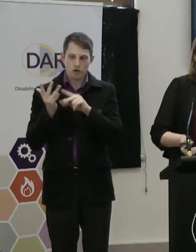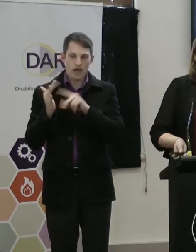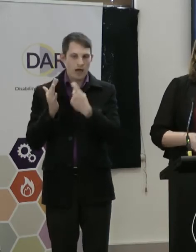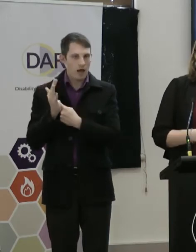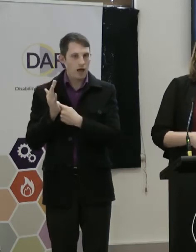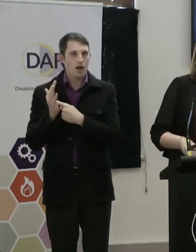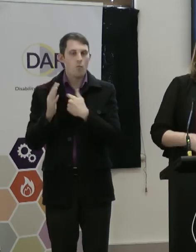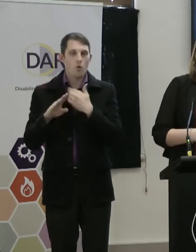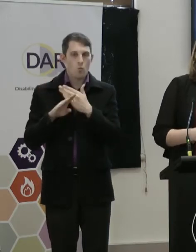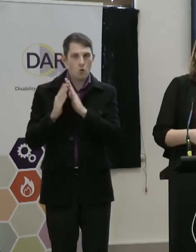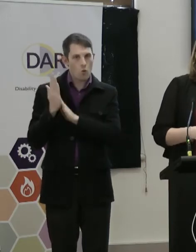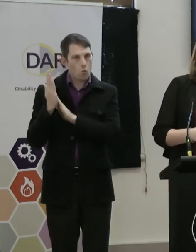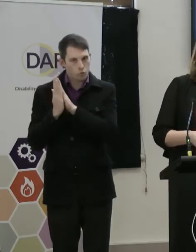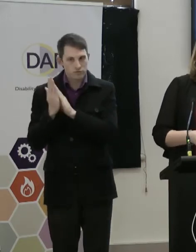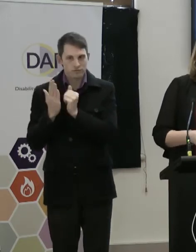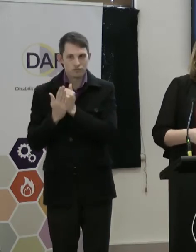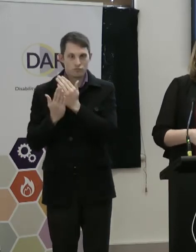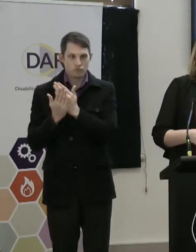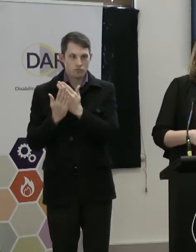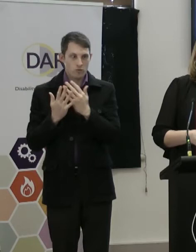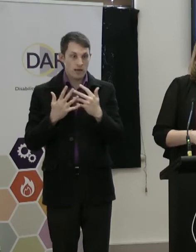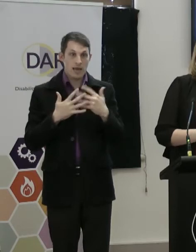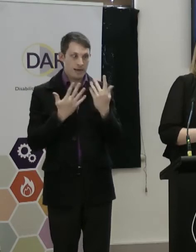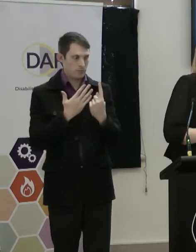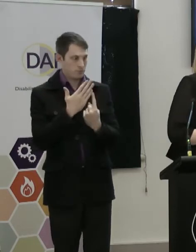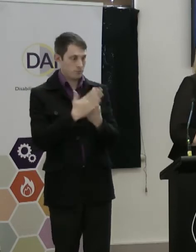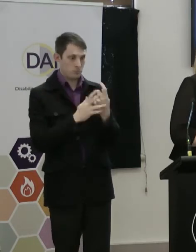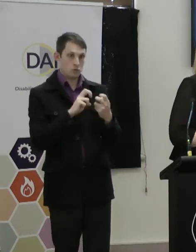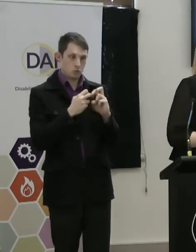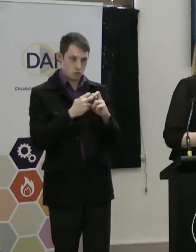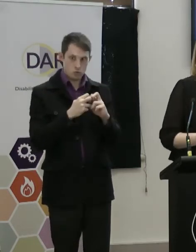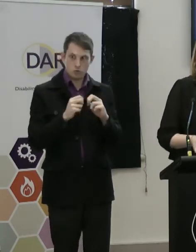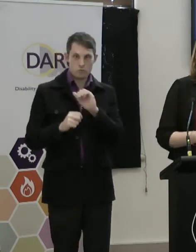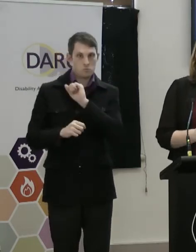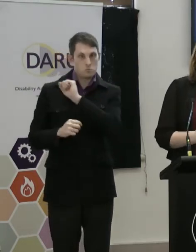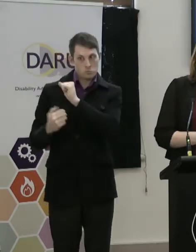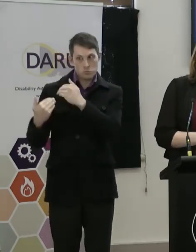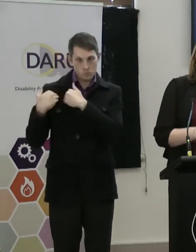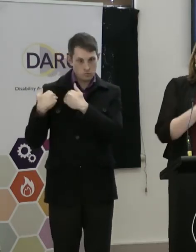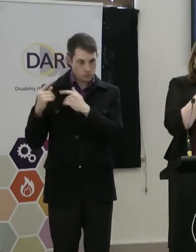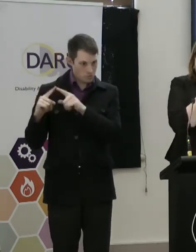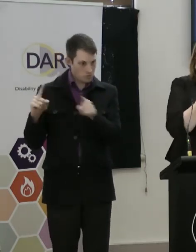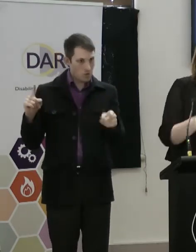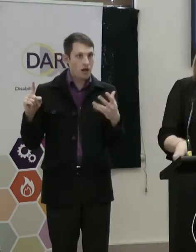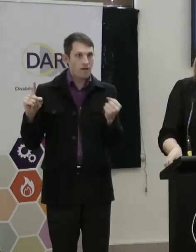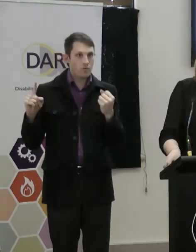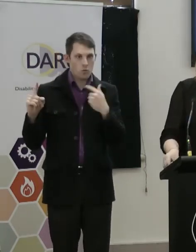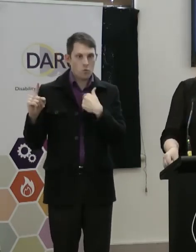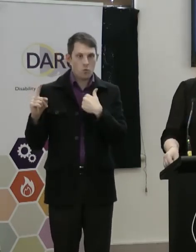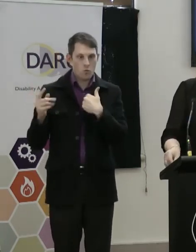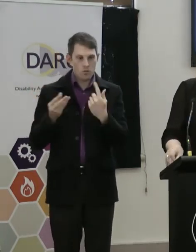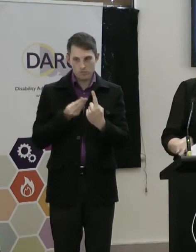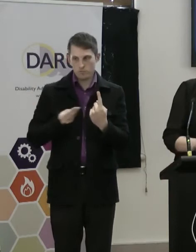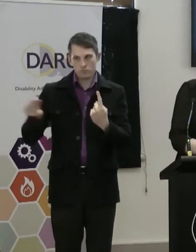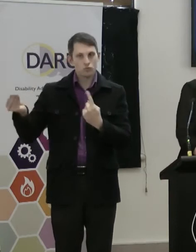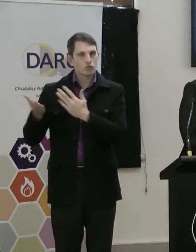with them to ensure that matters that come to our attention that might fall into their jurisdiction are looked after and transferred so that they're best managed